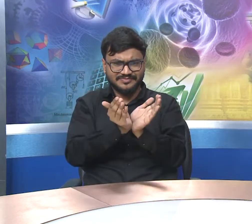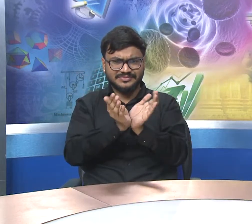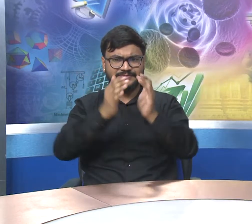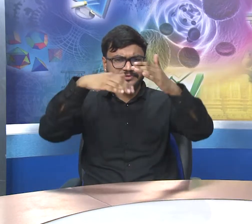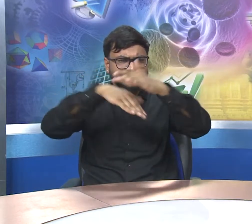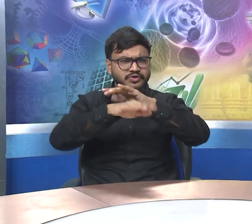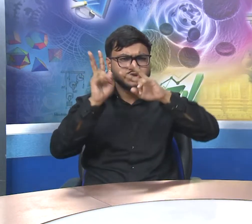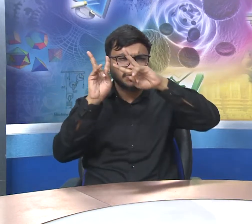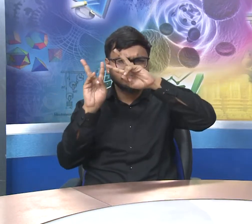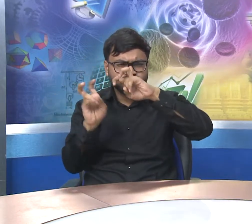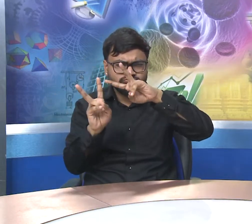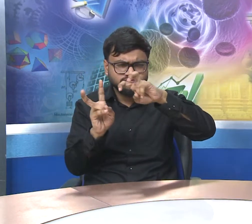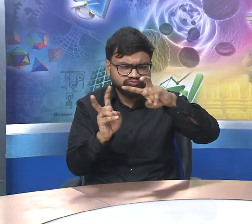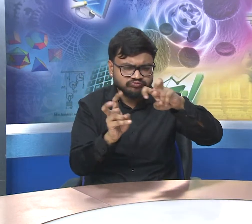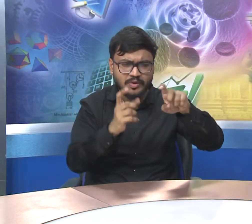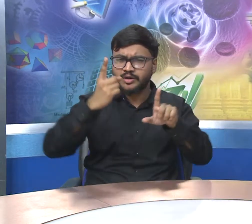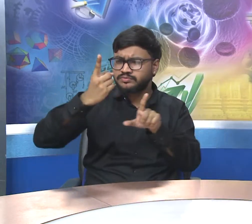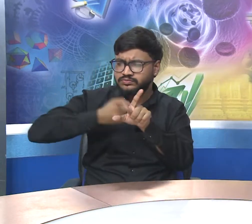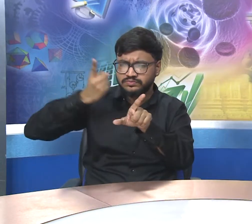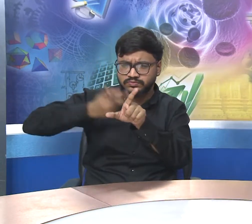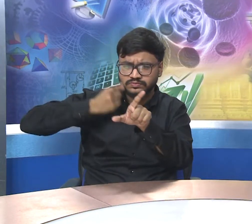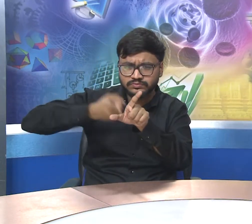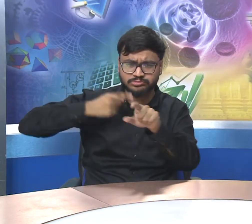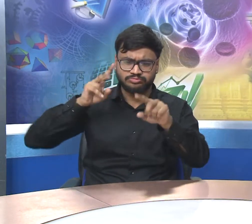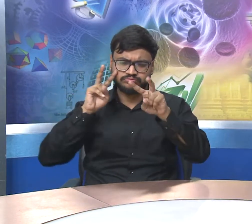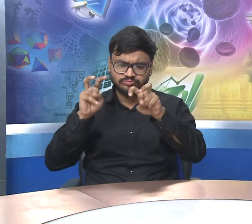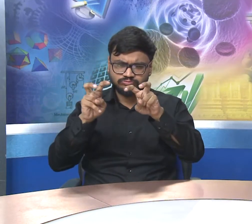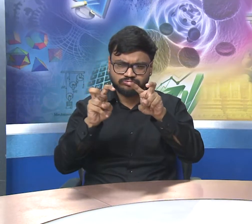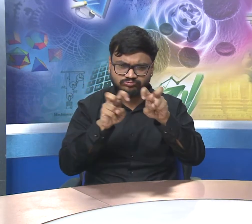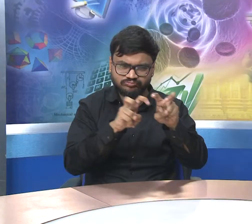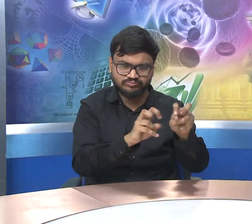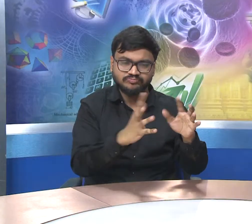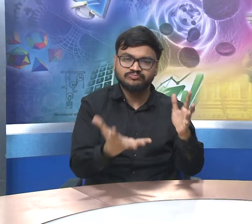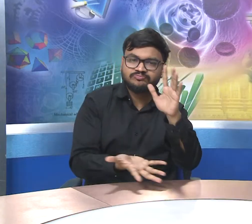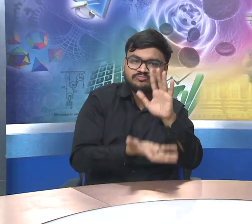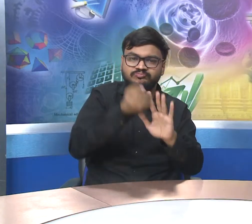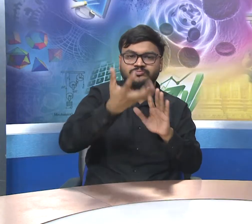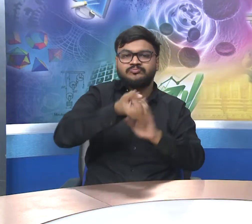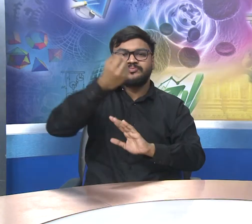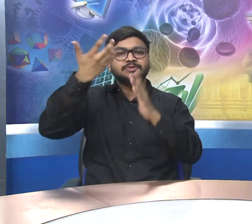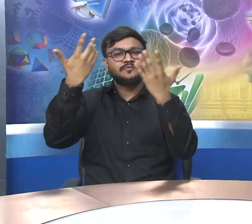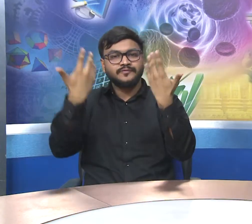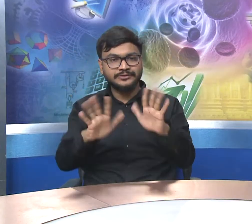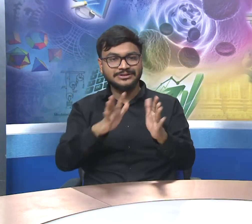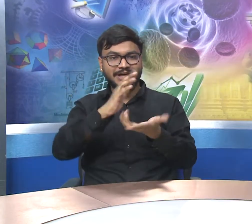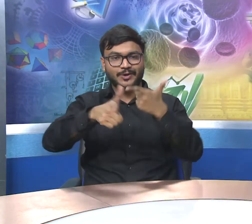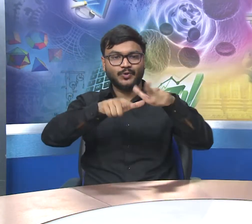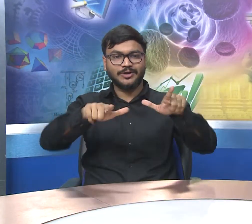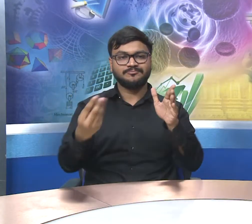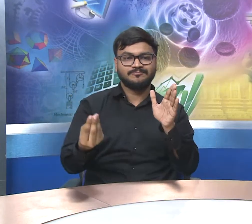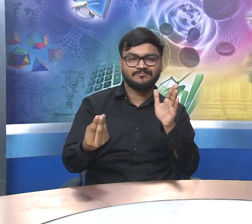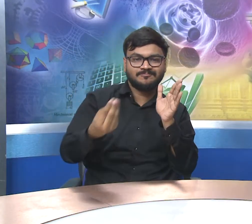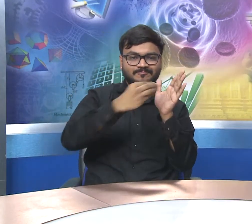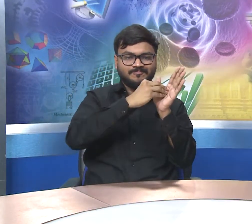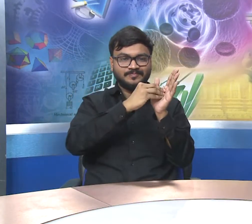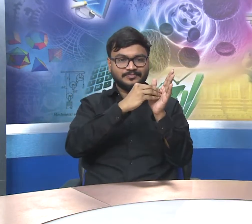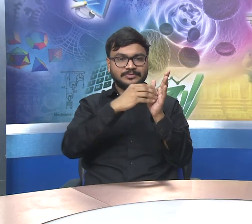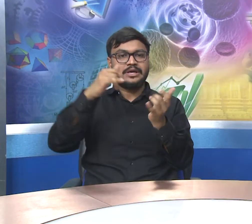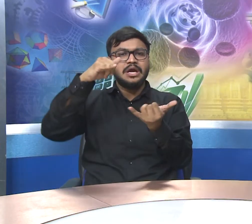The deaf community and researchers put in years of efforts to document sign language of the Netherlands in